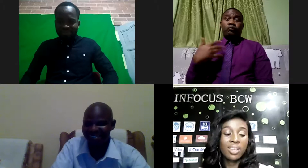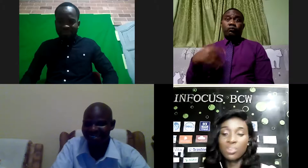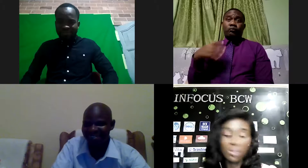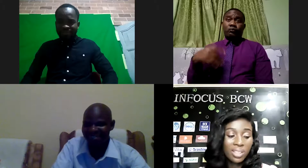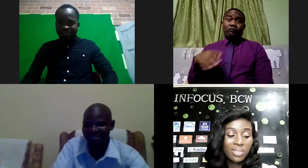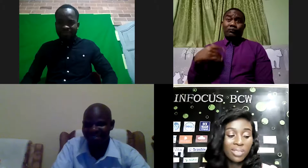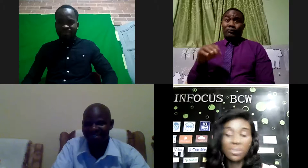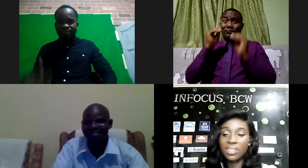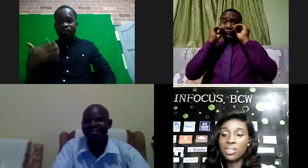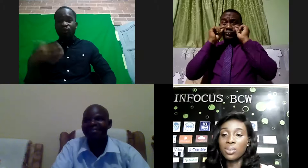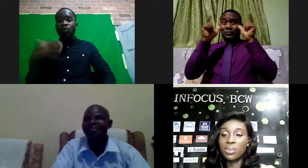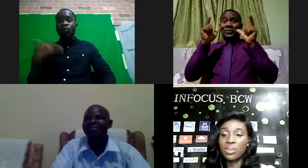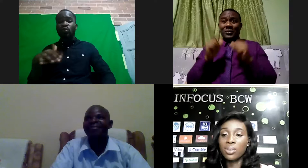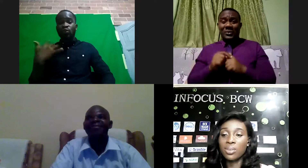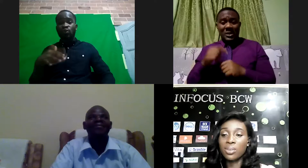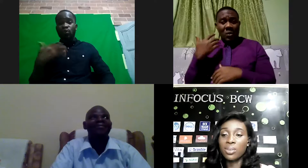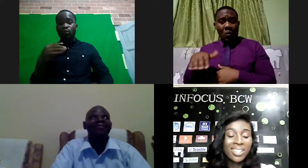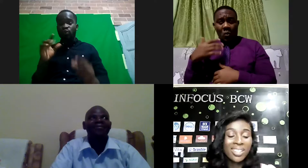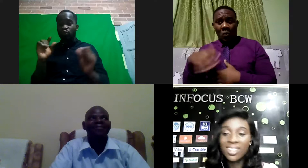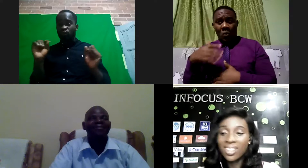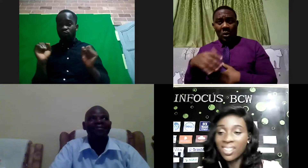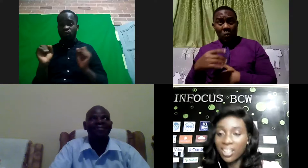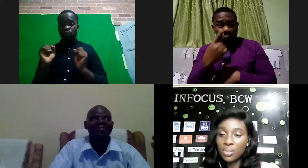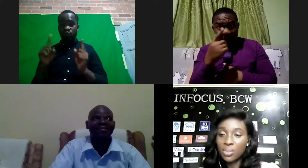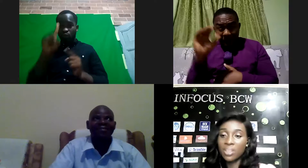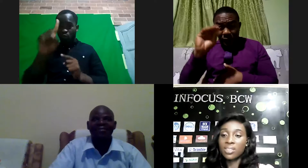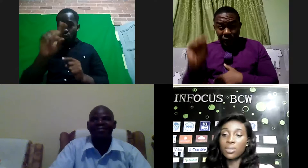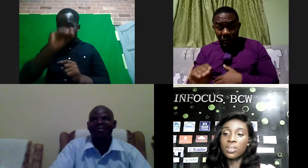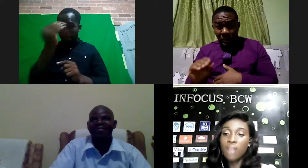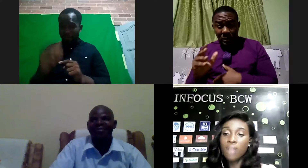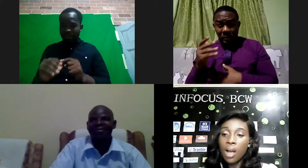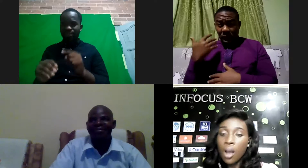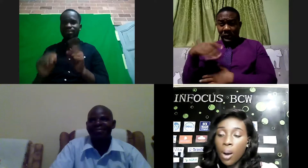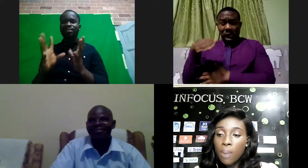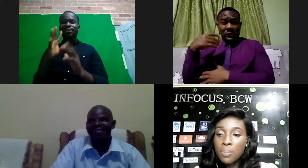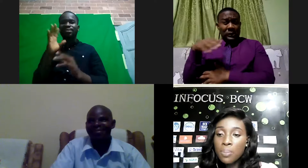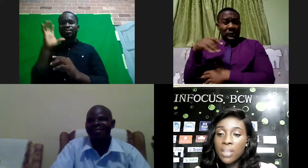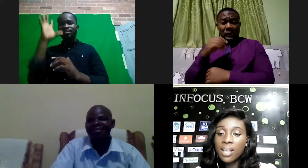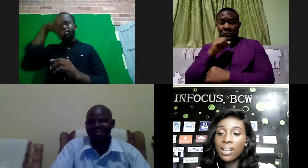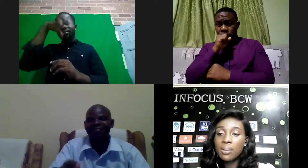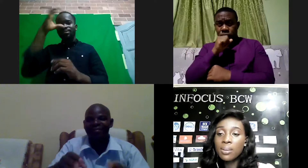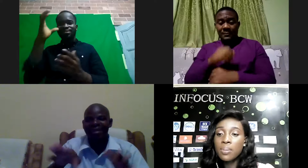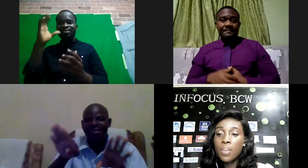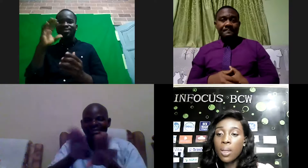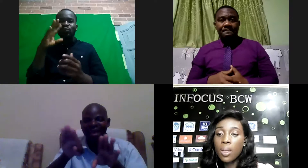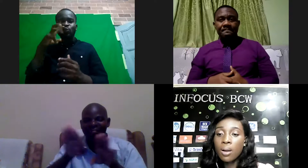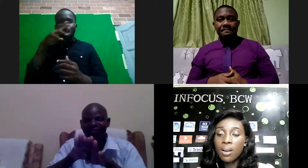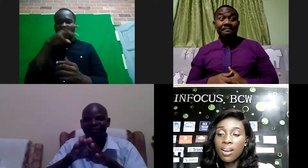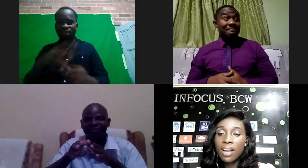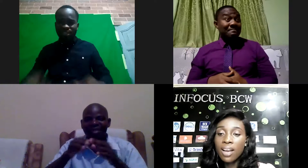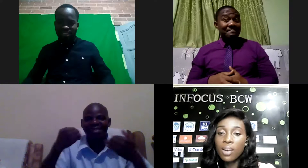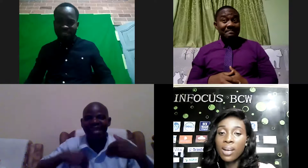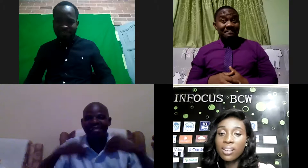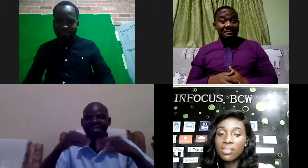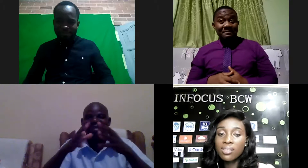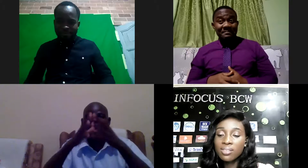That's really, really serious. 1%, that's really serious. Miss Hannah.